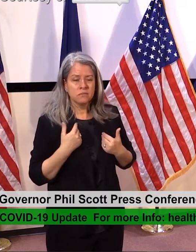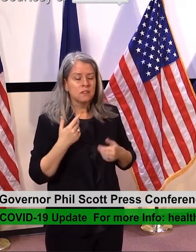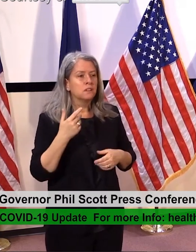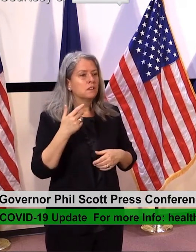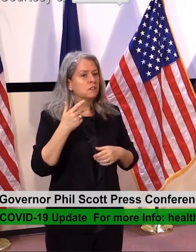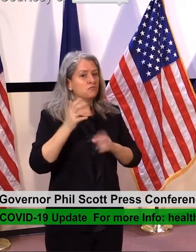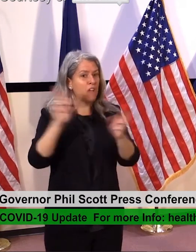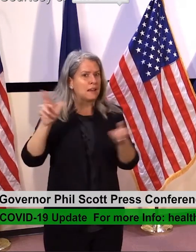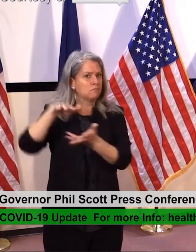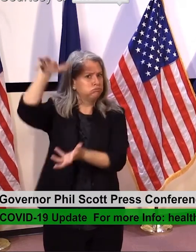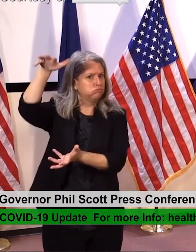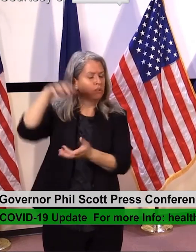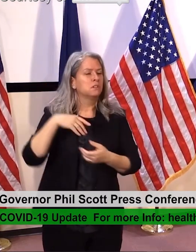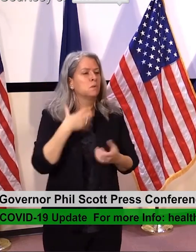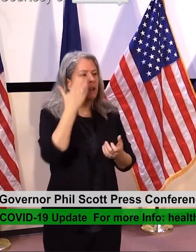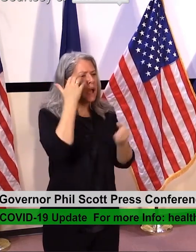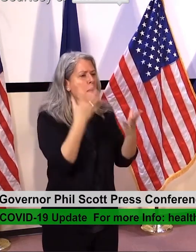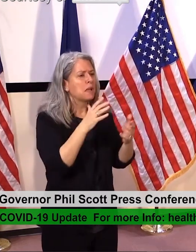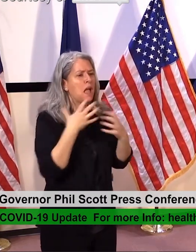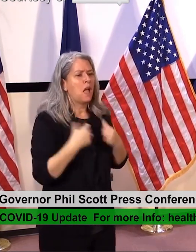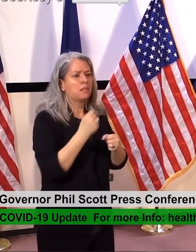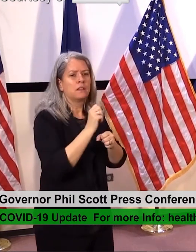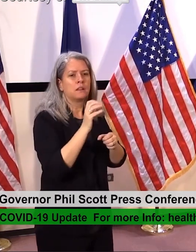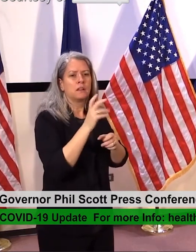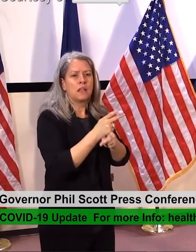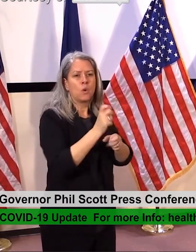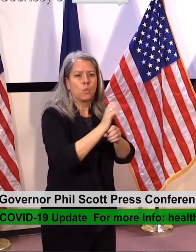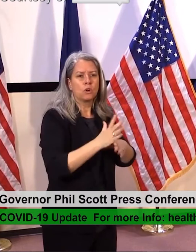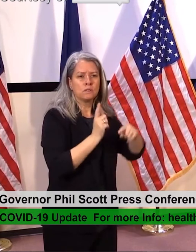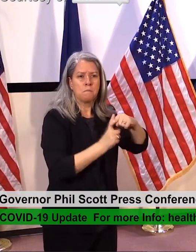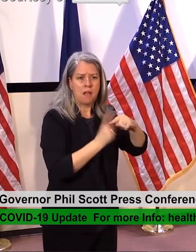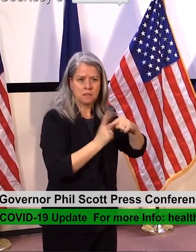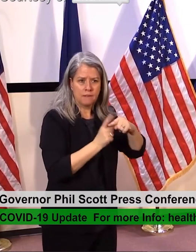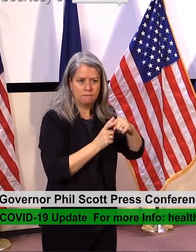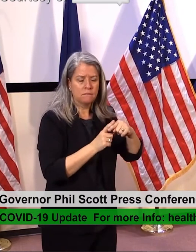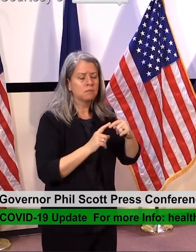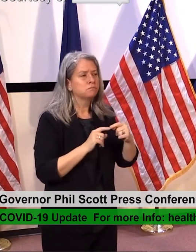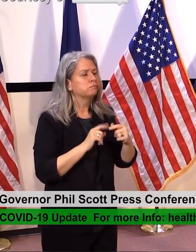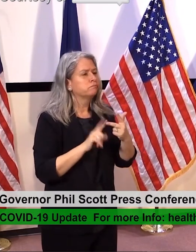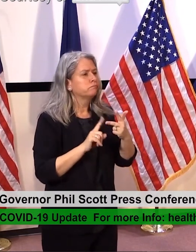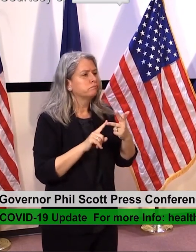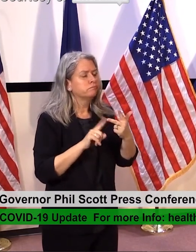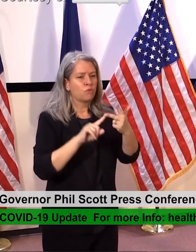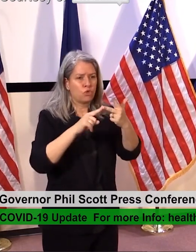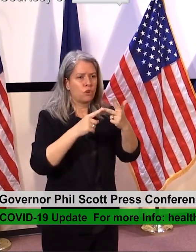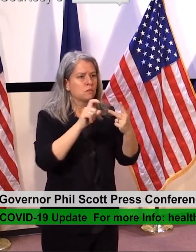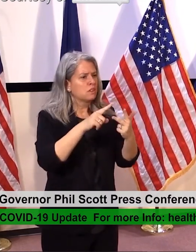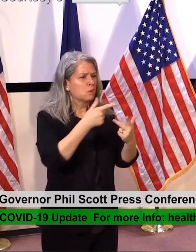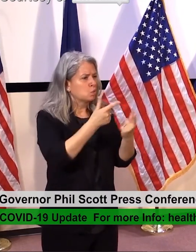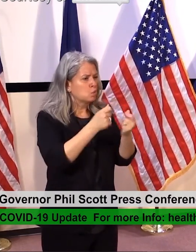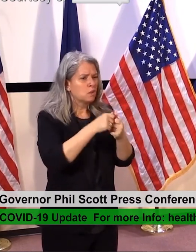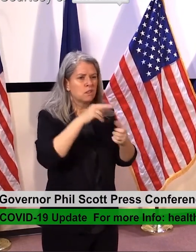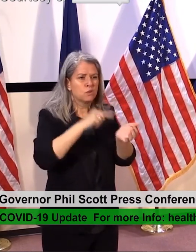positive. And I also wondered, how the state is dealing with nursing